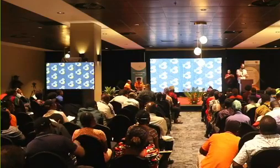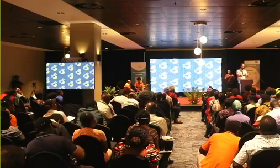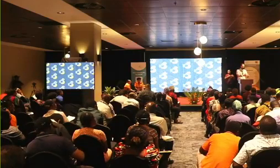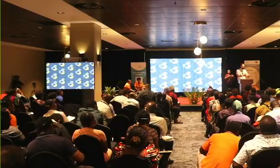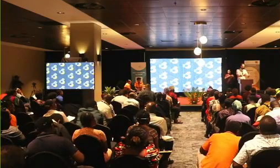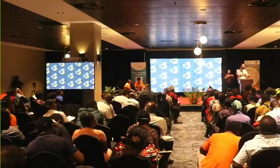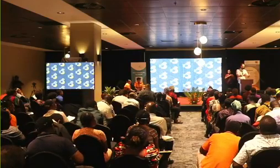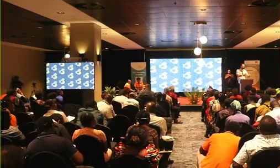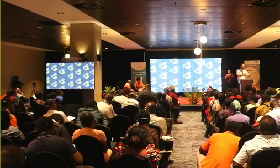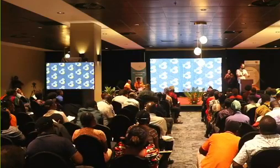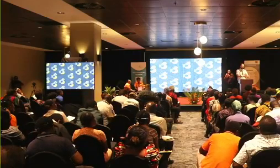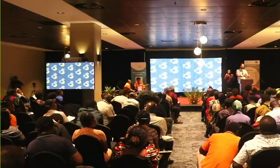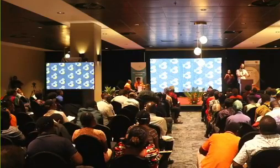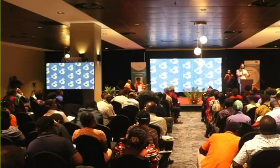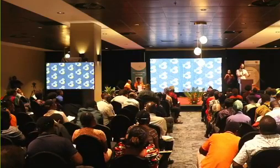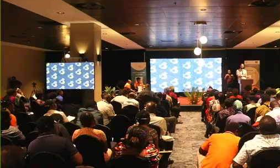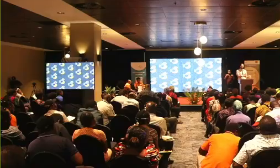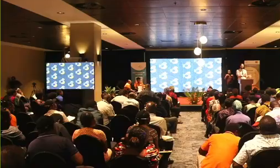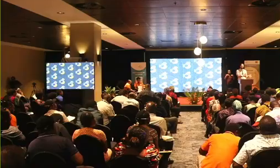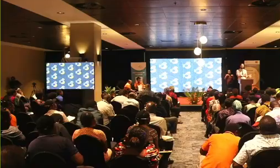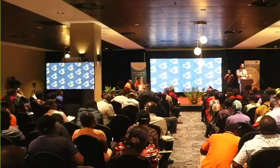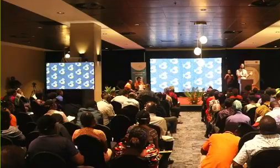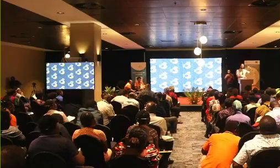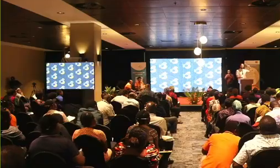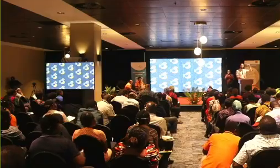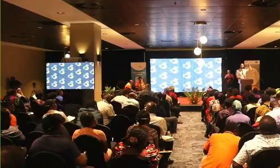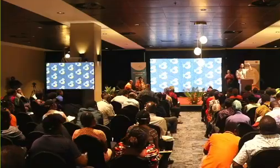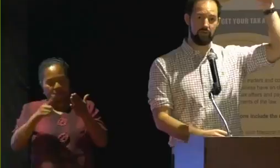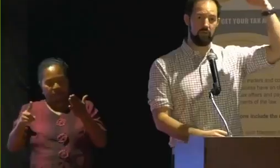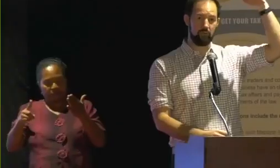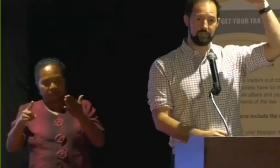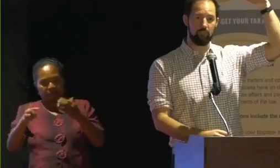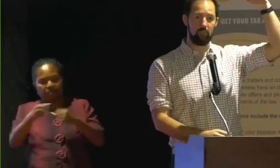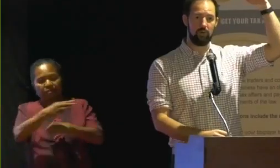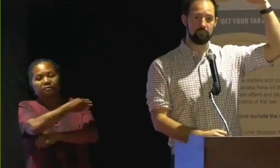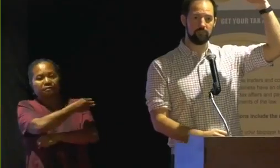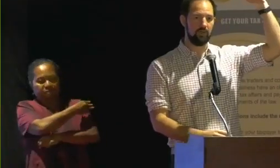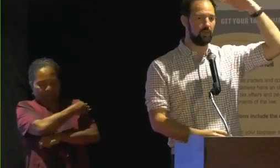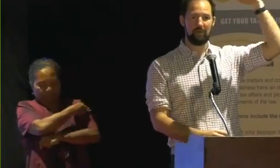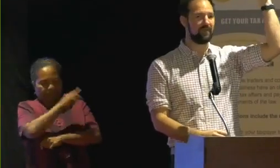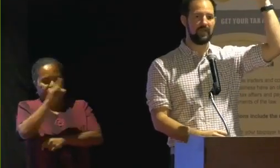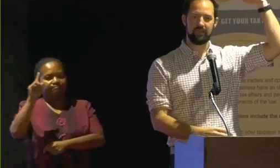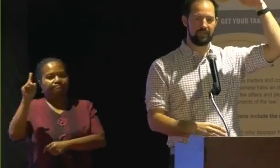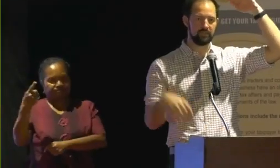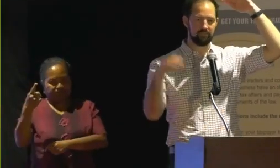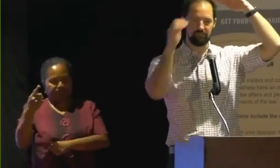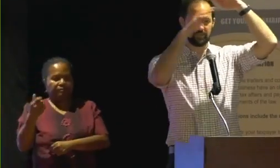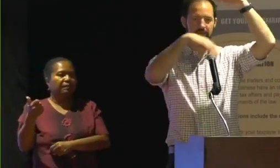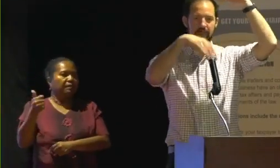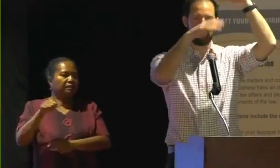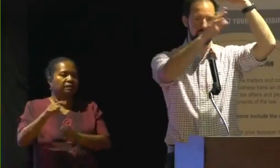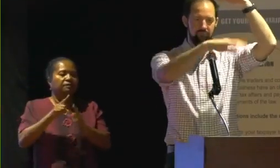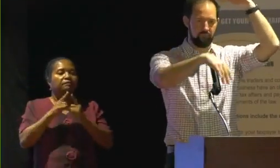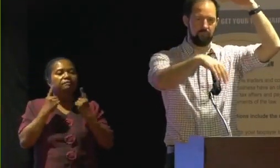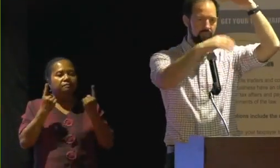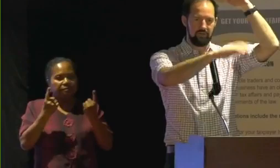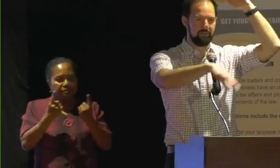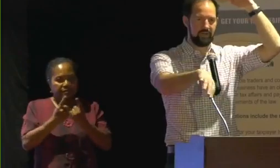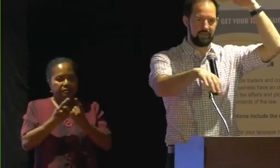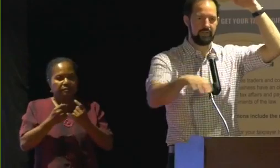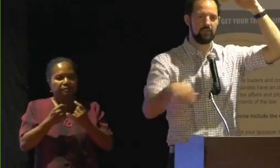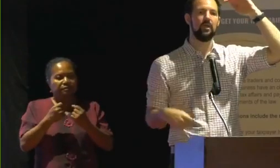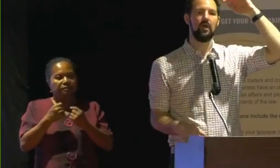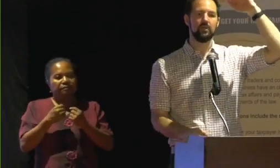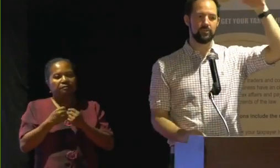when we're designing our systems, security is always number one. above anything else, above security, above performance,